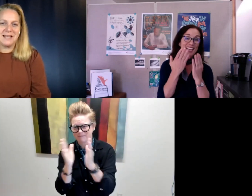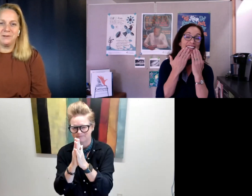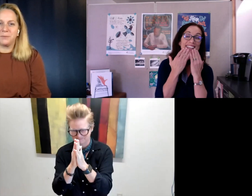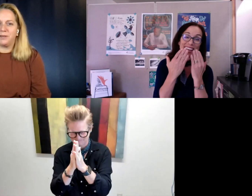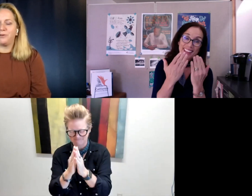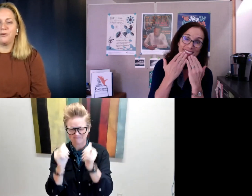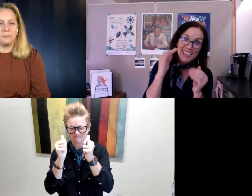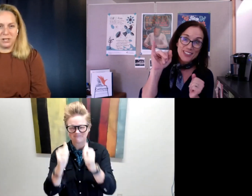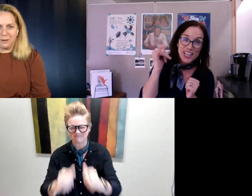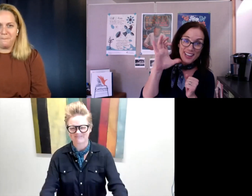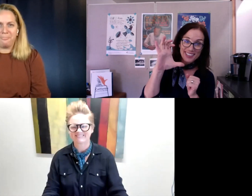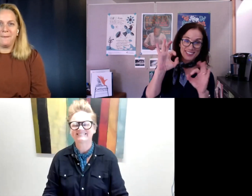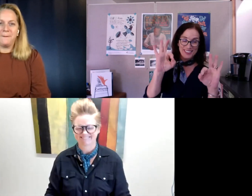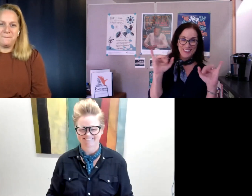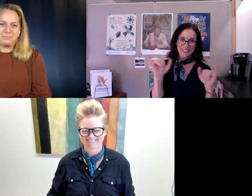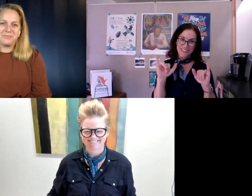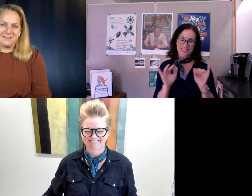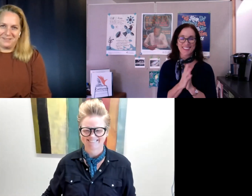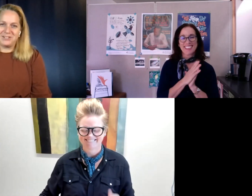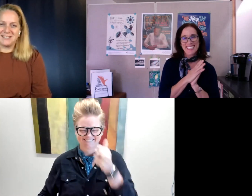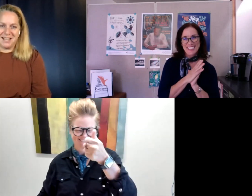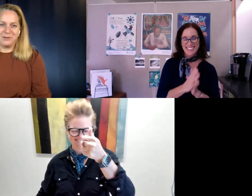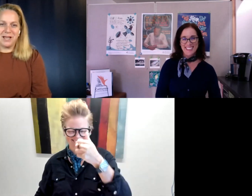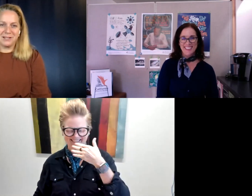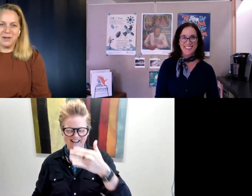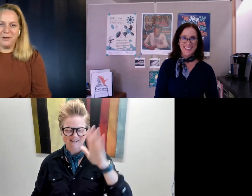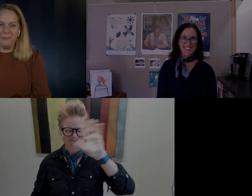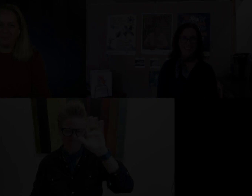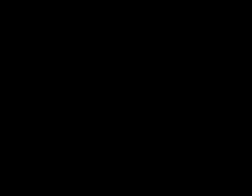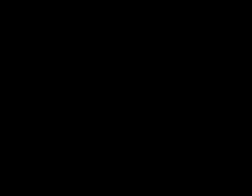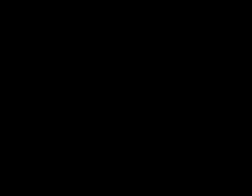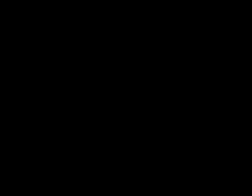everybody involved. LTB, beautiful job. And she says, thank you, Jack, as well.